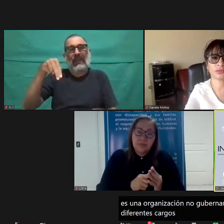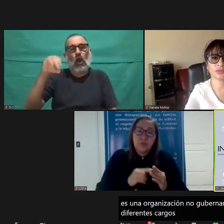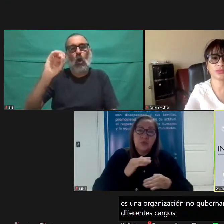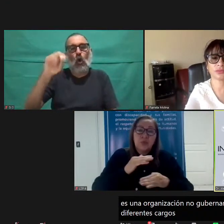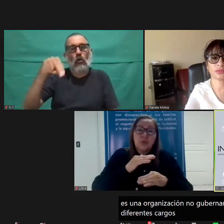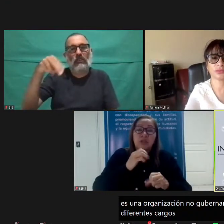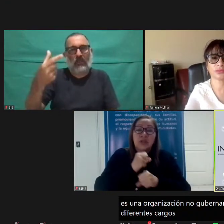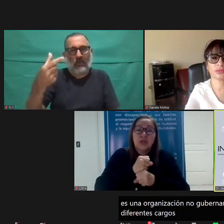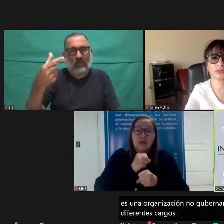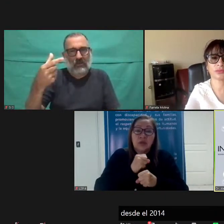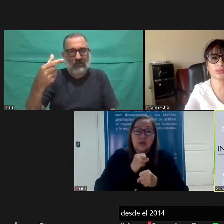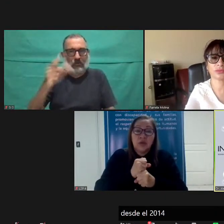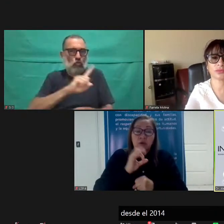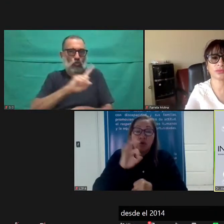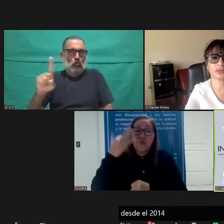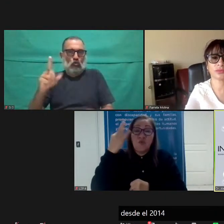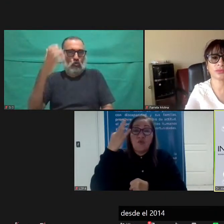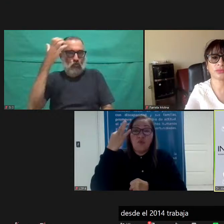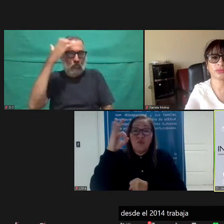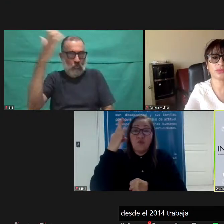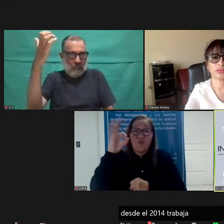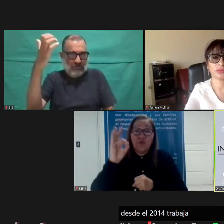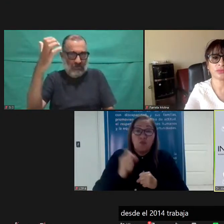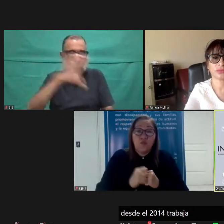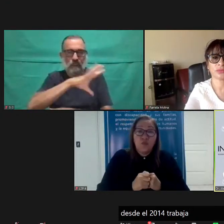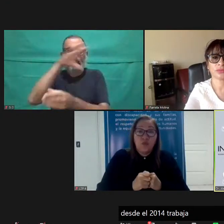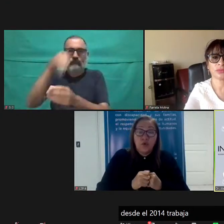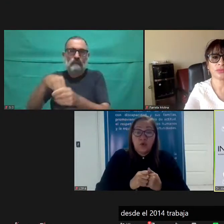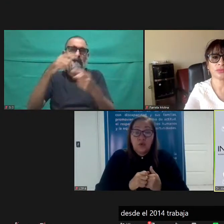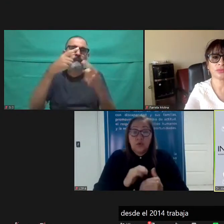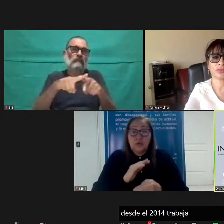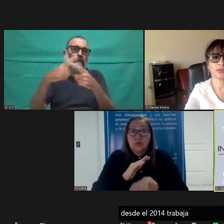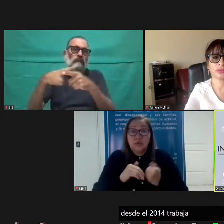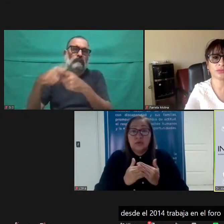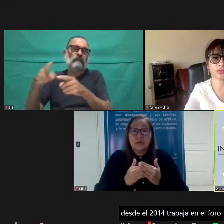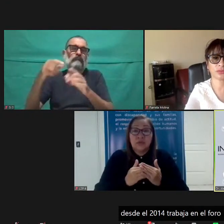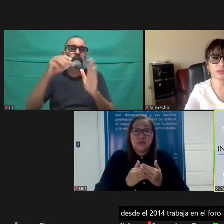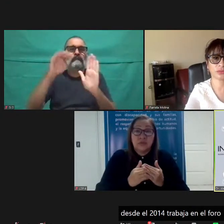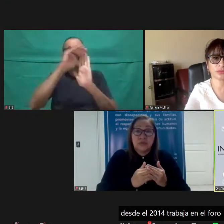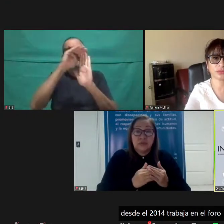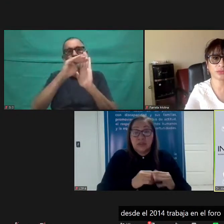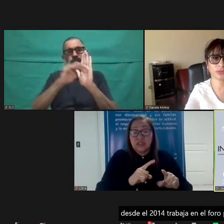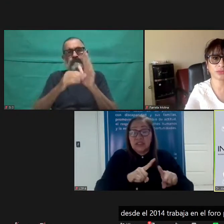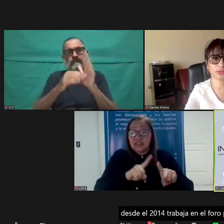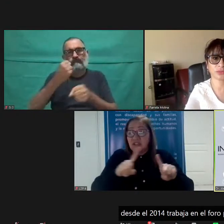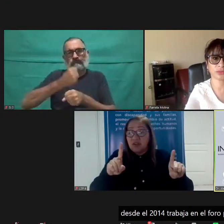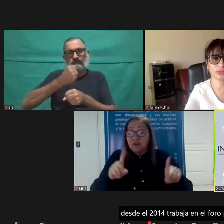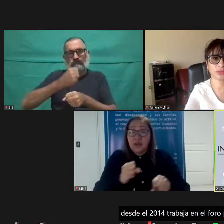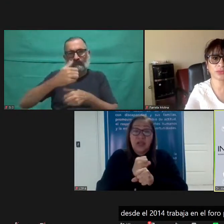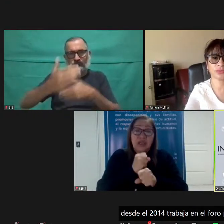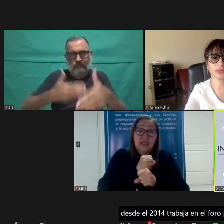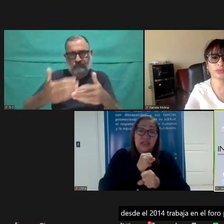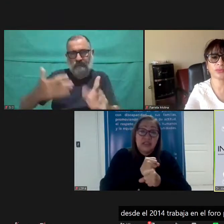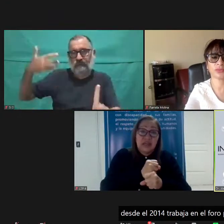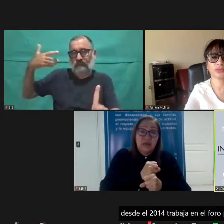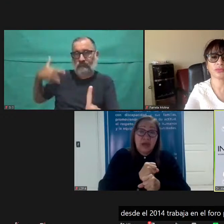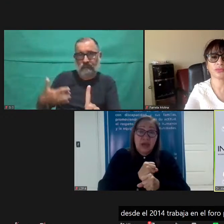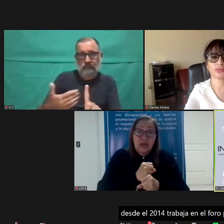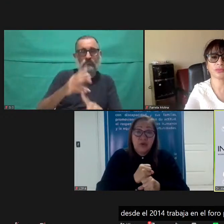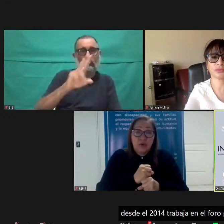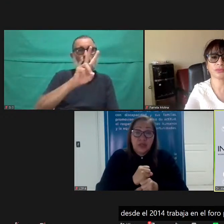in since 2014 to 2019 in the polyphonic choir in